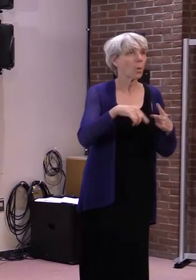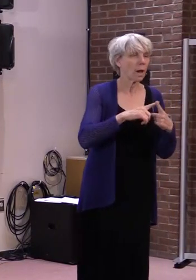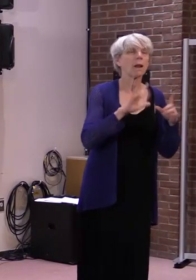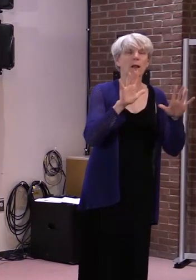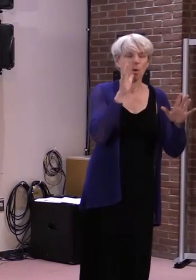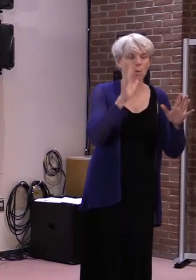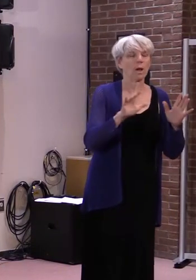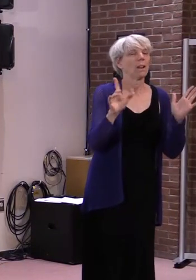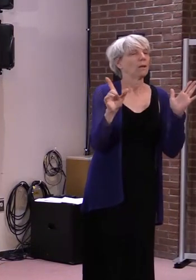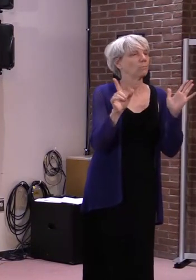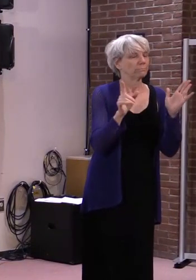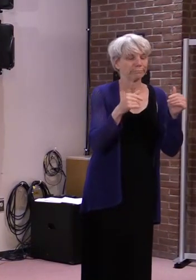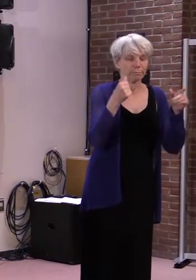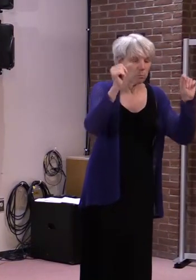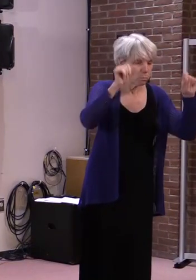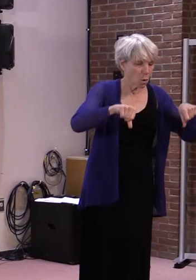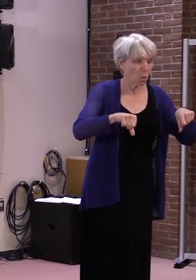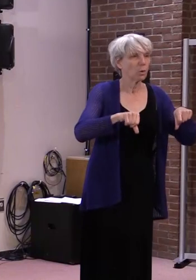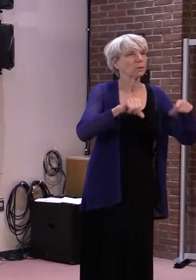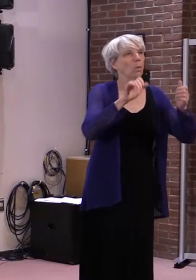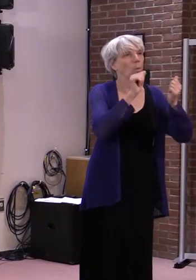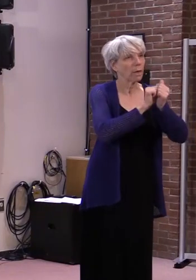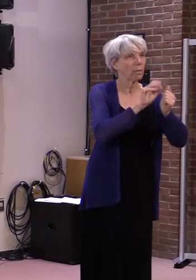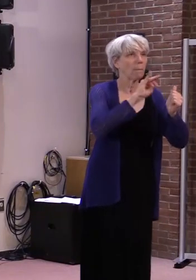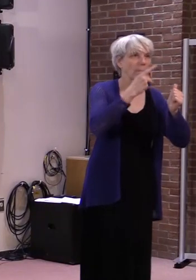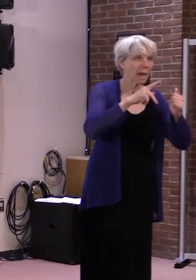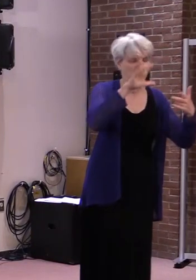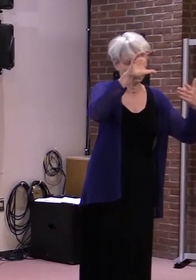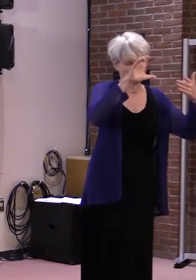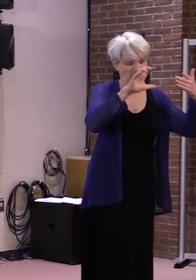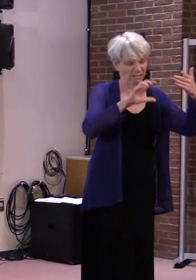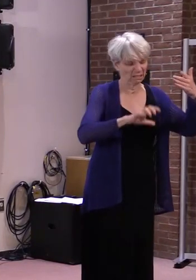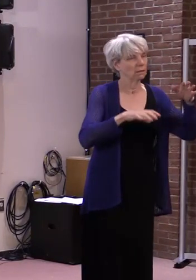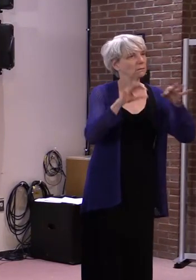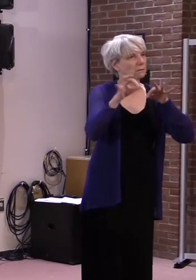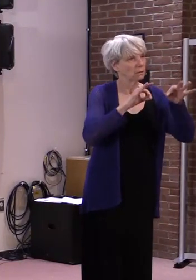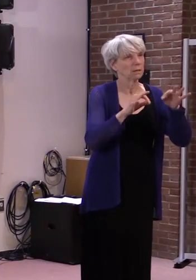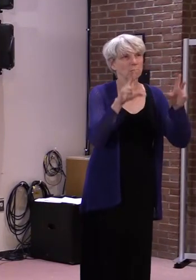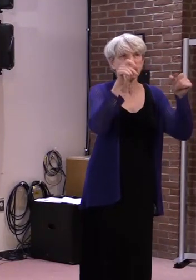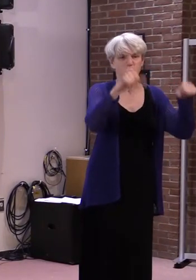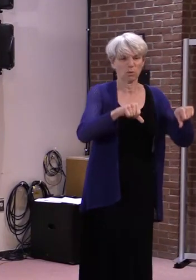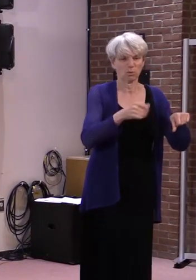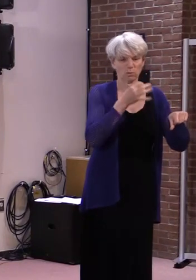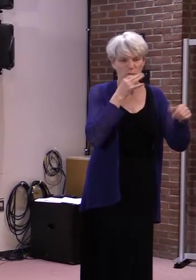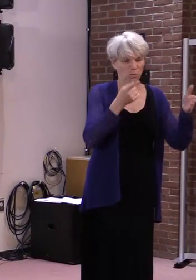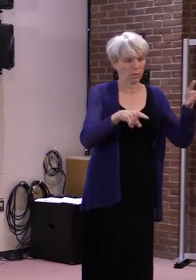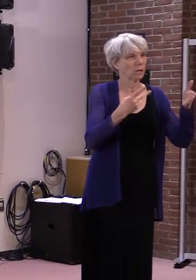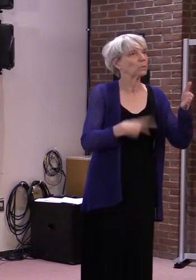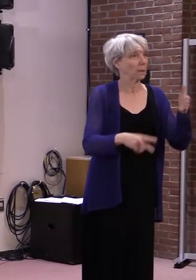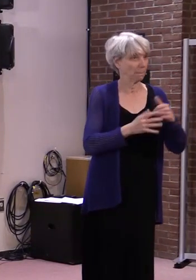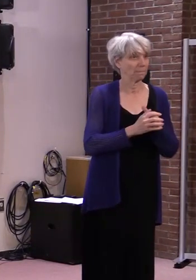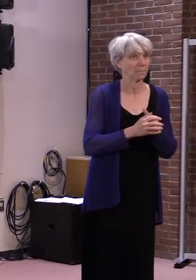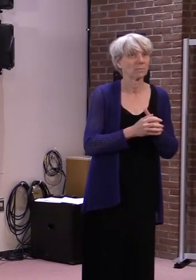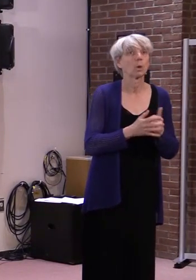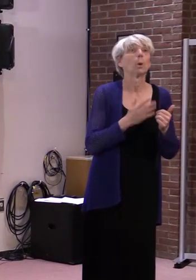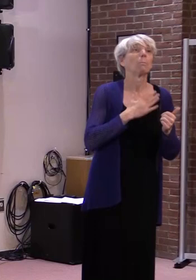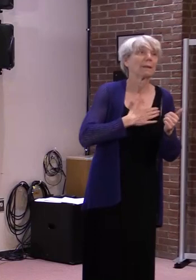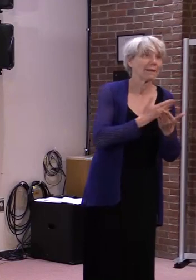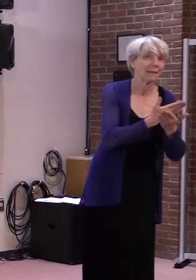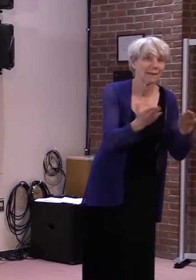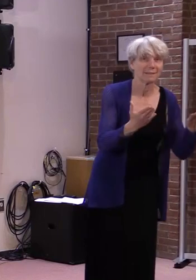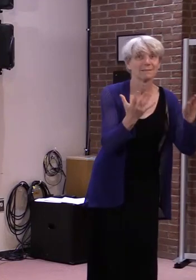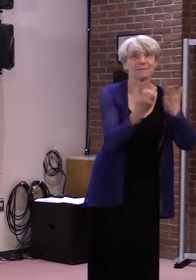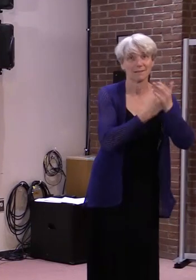that will show these locations in the next 2 weeks. I urge all Vermonters to avail themselves of the many opportunities to